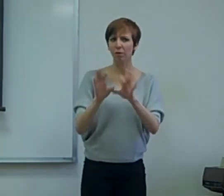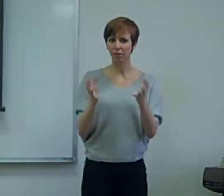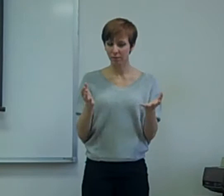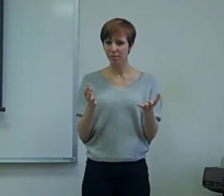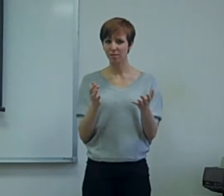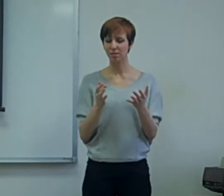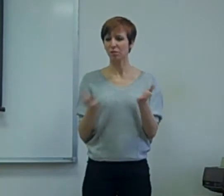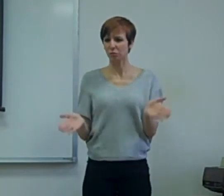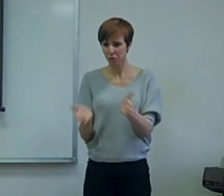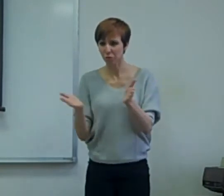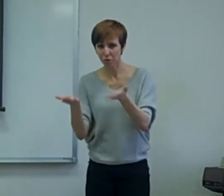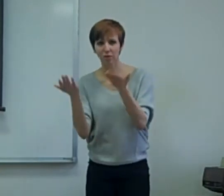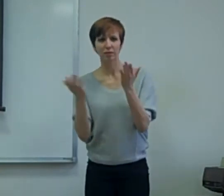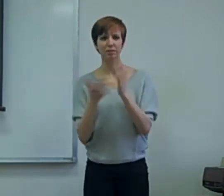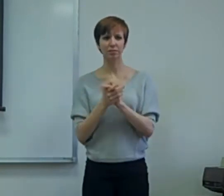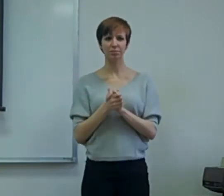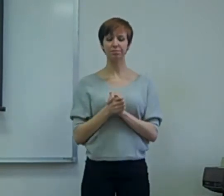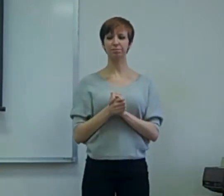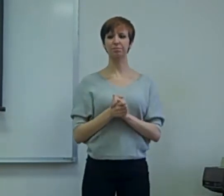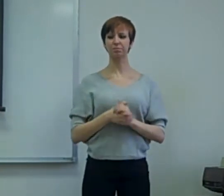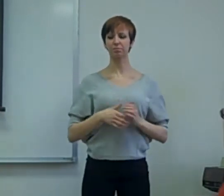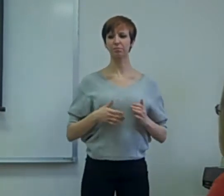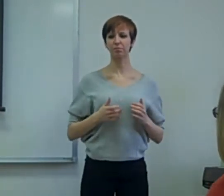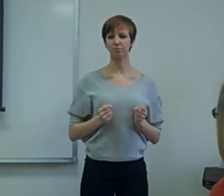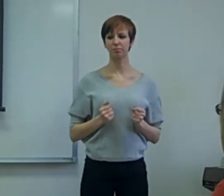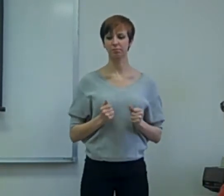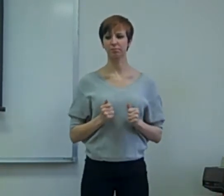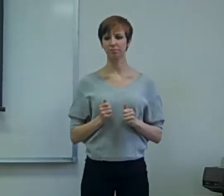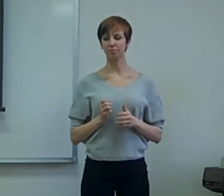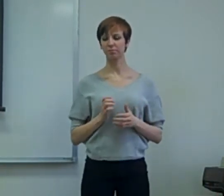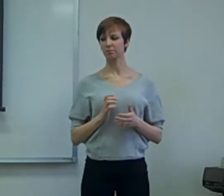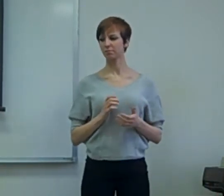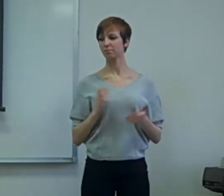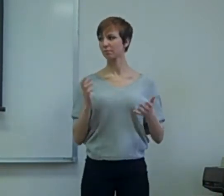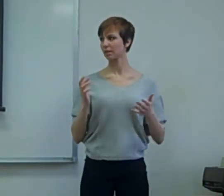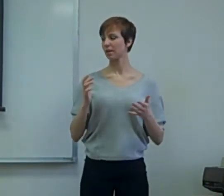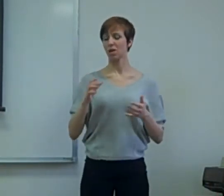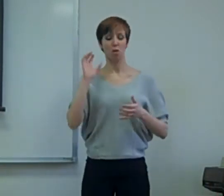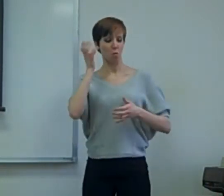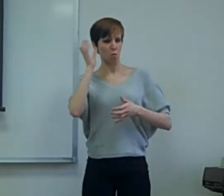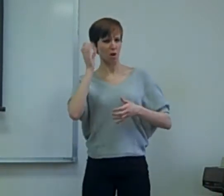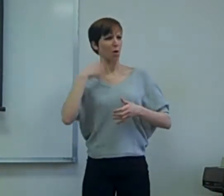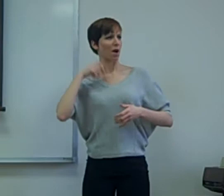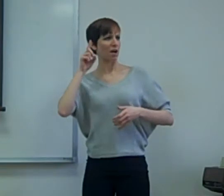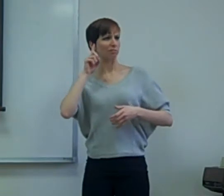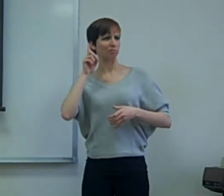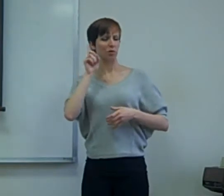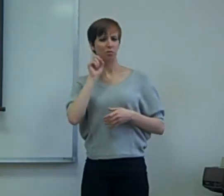ago about this, actually. They were talking about wonderful teachers. My